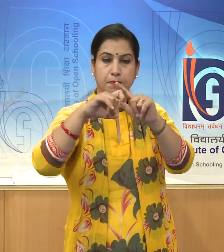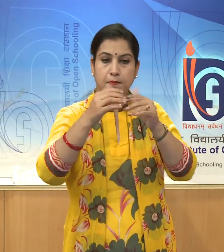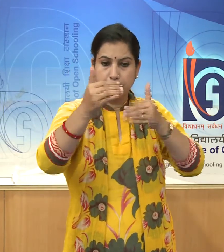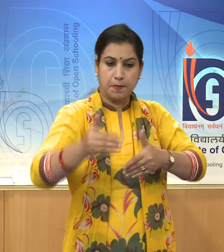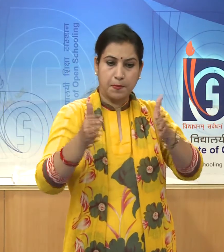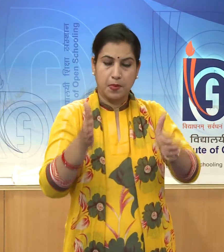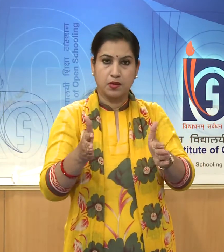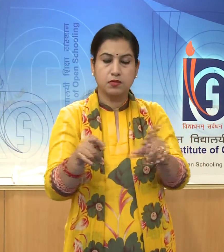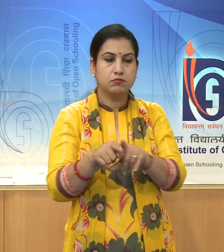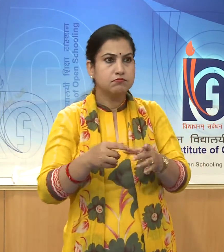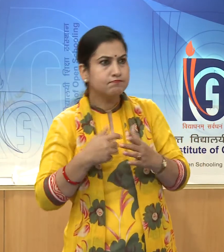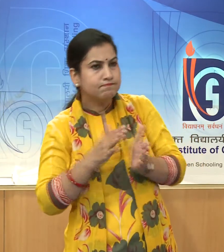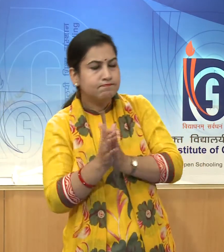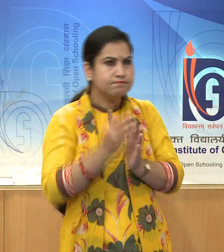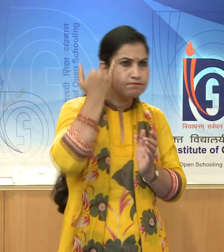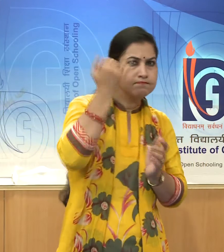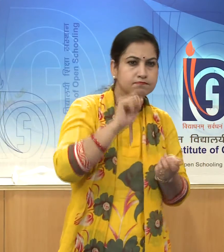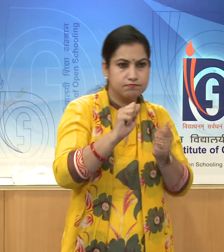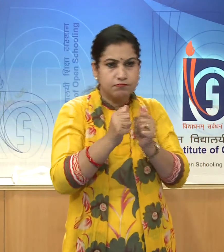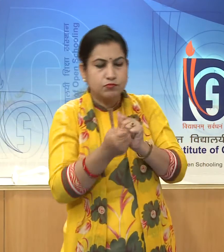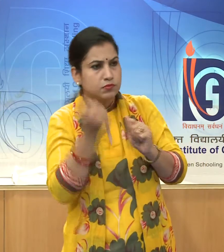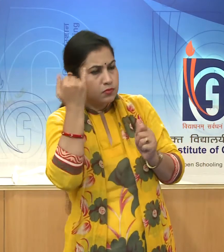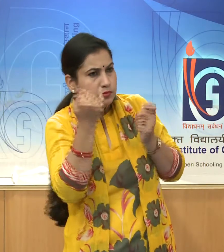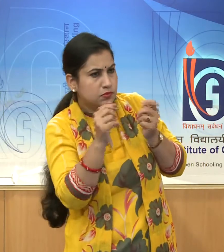with interesting arrangement of